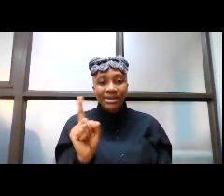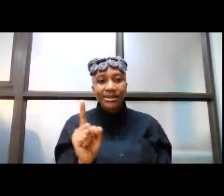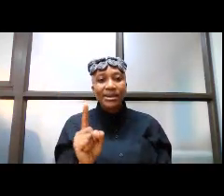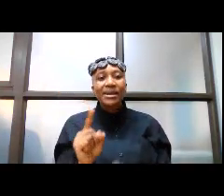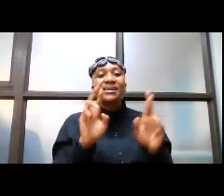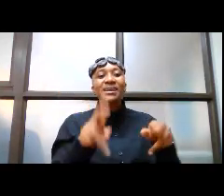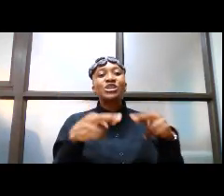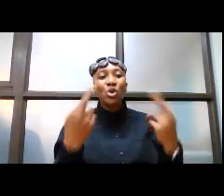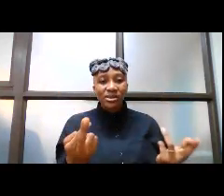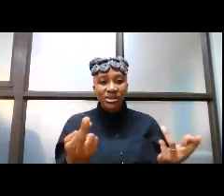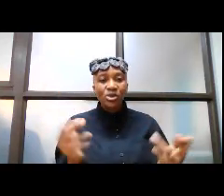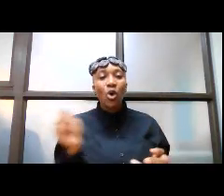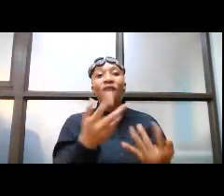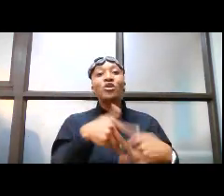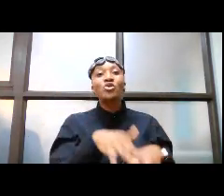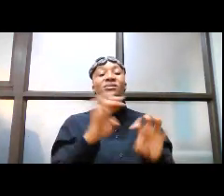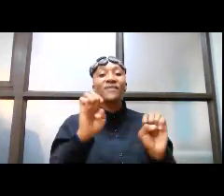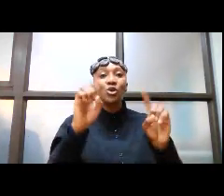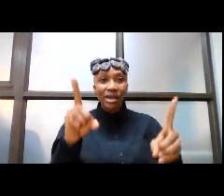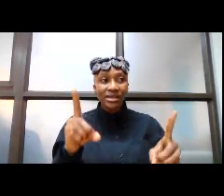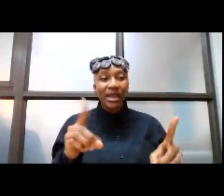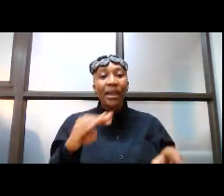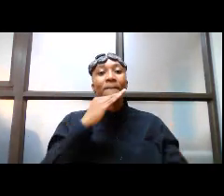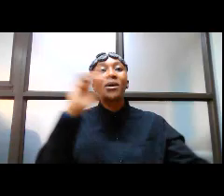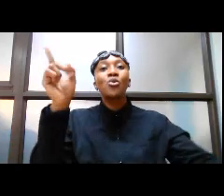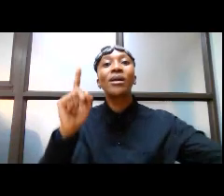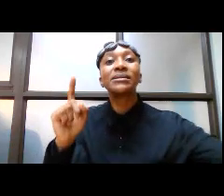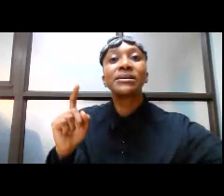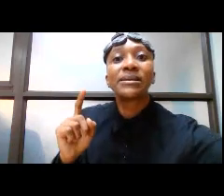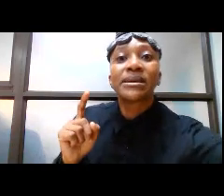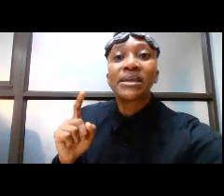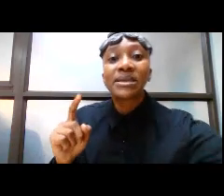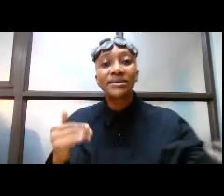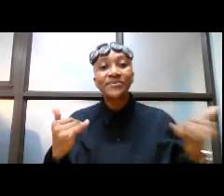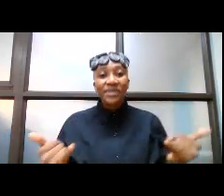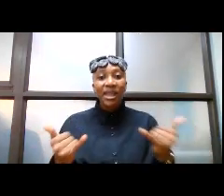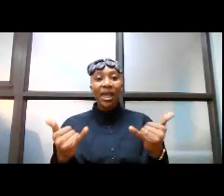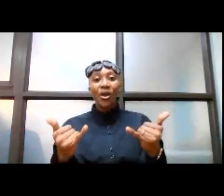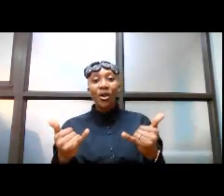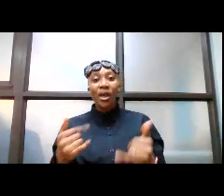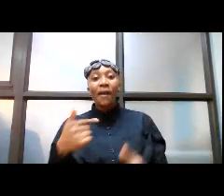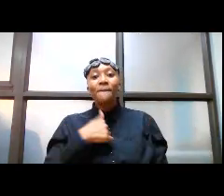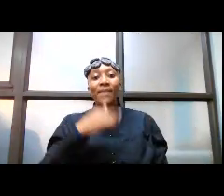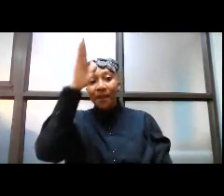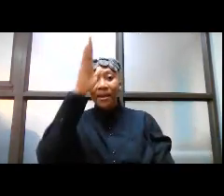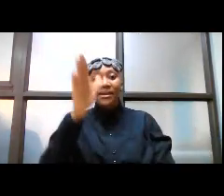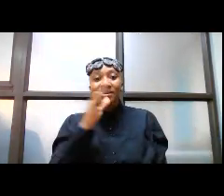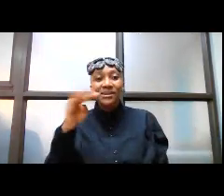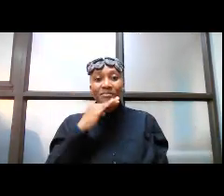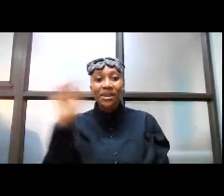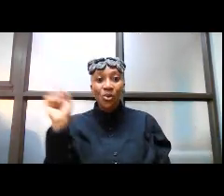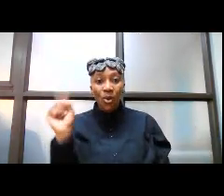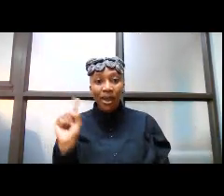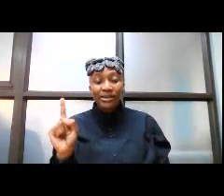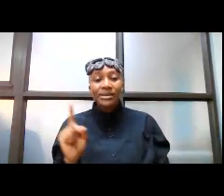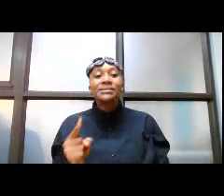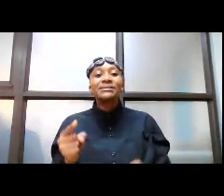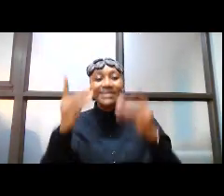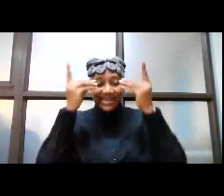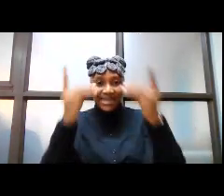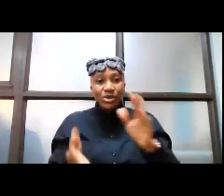other words, if my parents want to decide to take me to a special school, to a mainstream school,